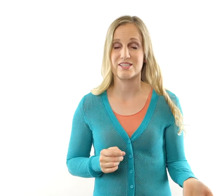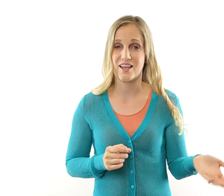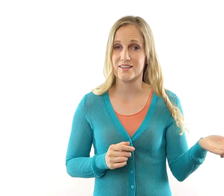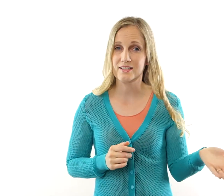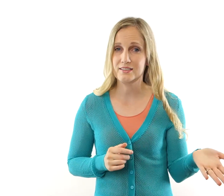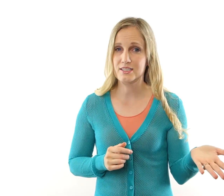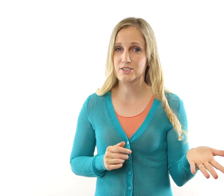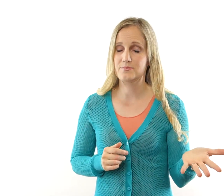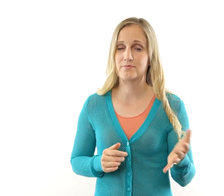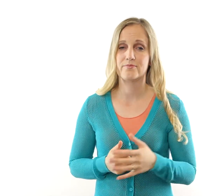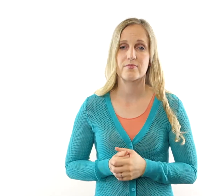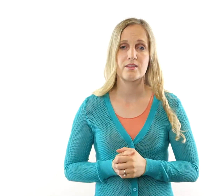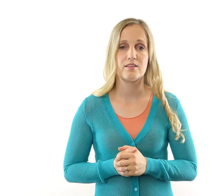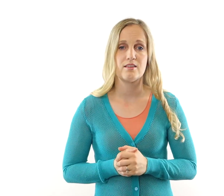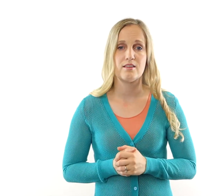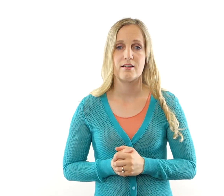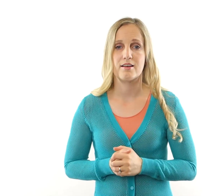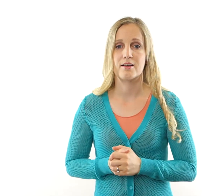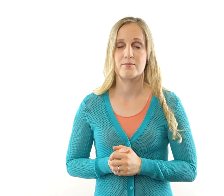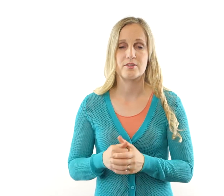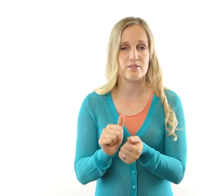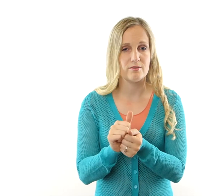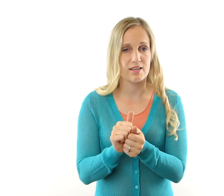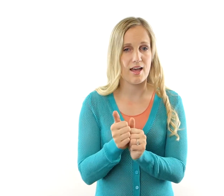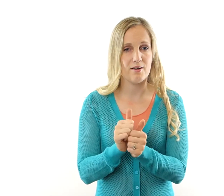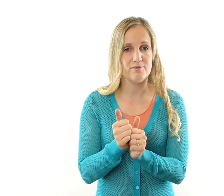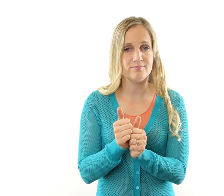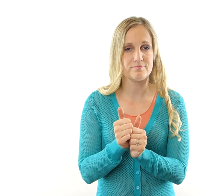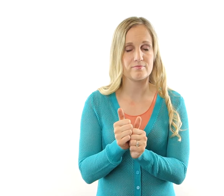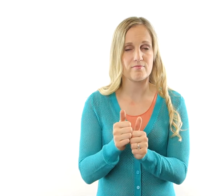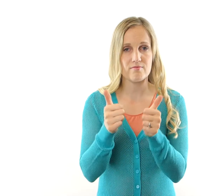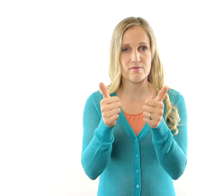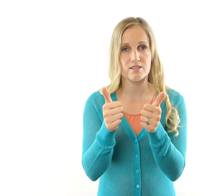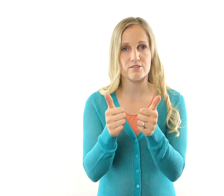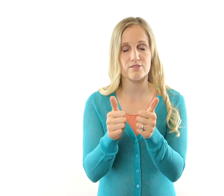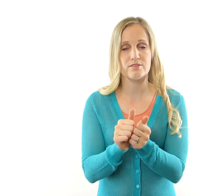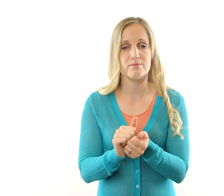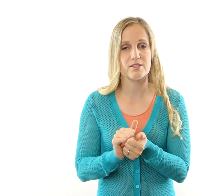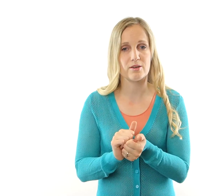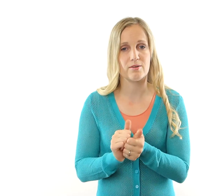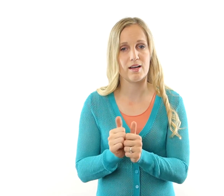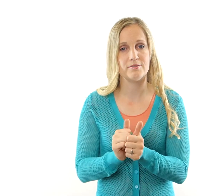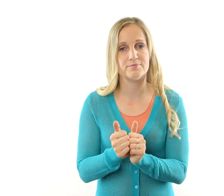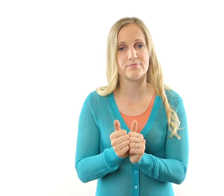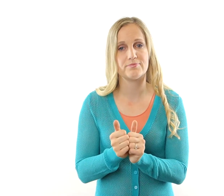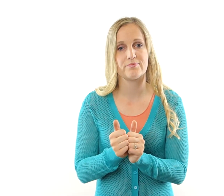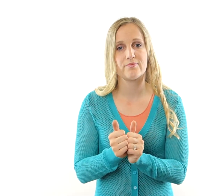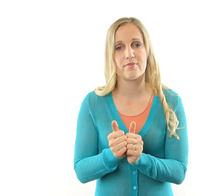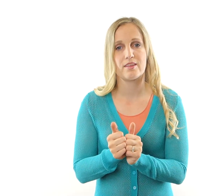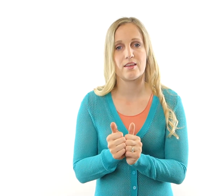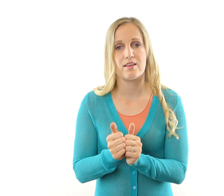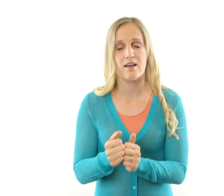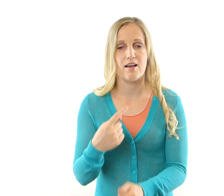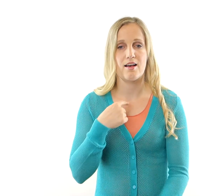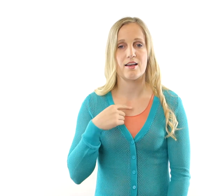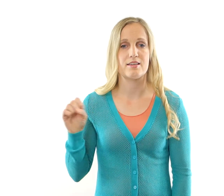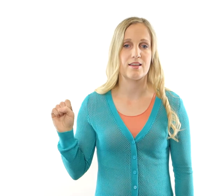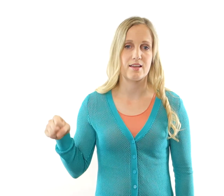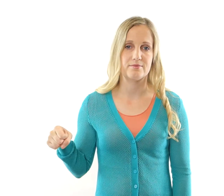signed English, you could do like how. To them, then go how. I can.